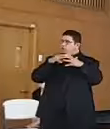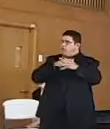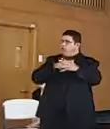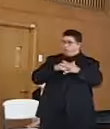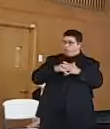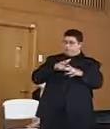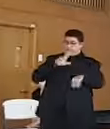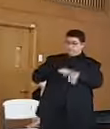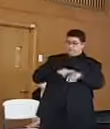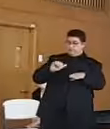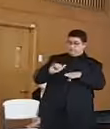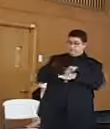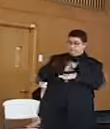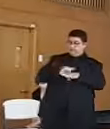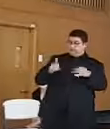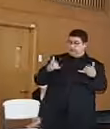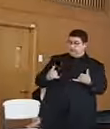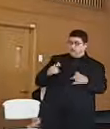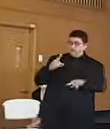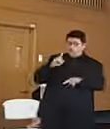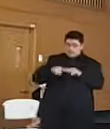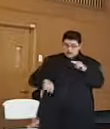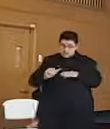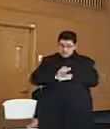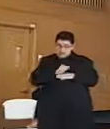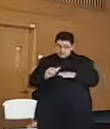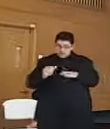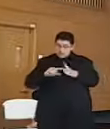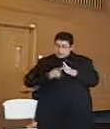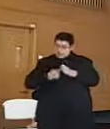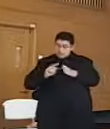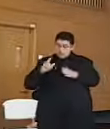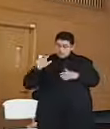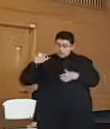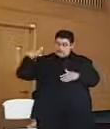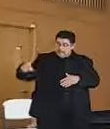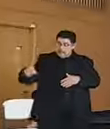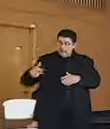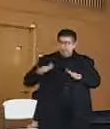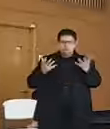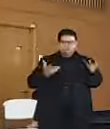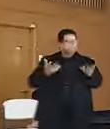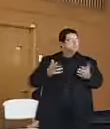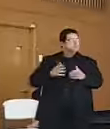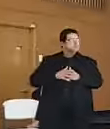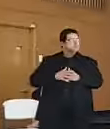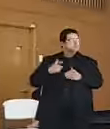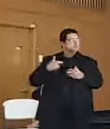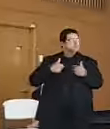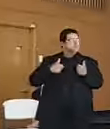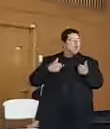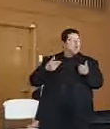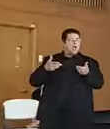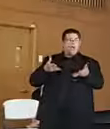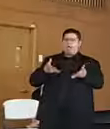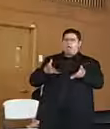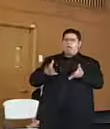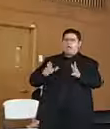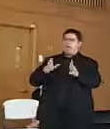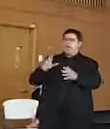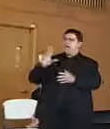practicing. So can they not practice? Can they just start meeting? Like, how does that all come? Before we talk about